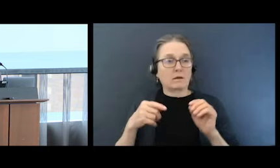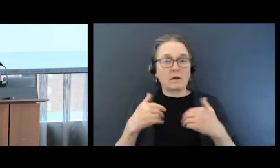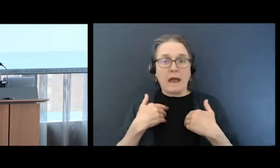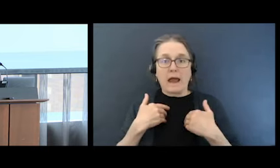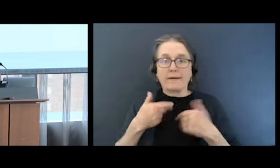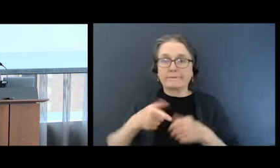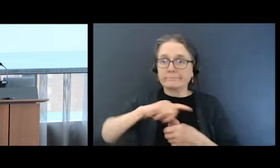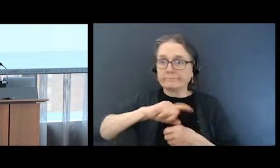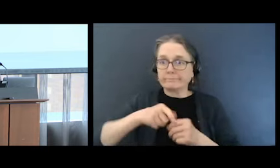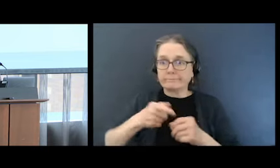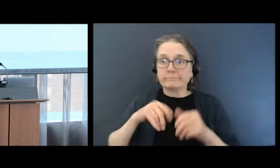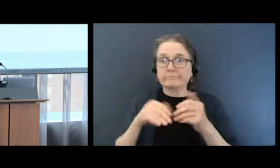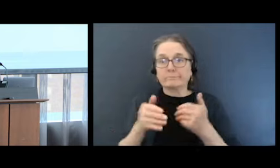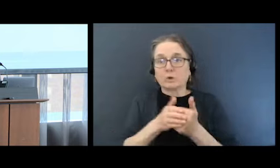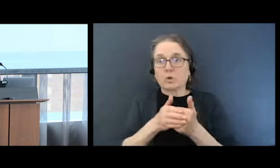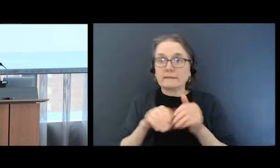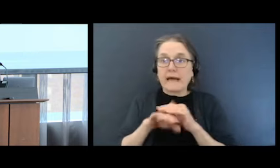additional